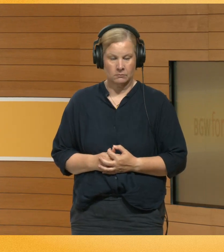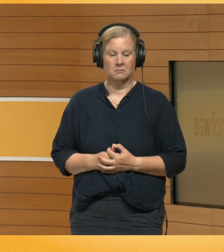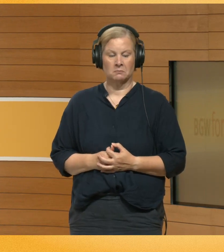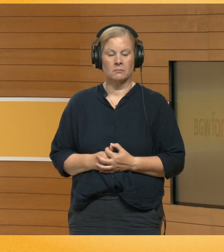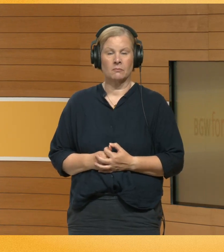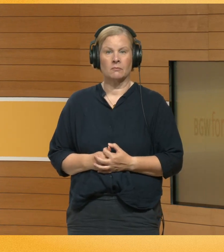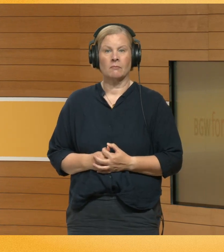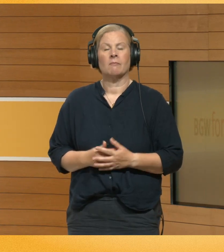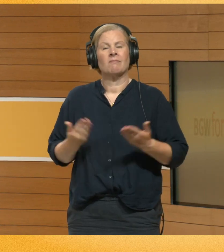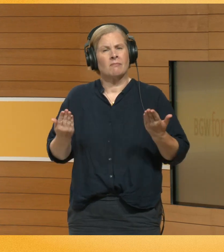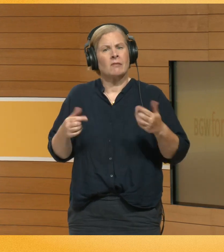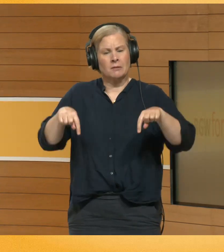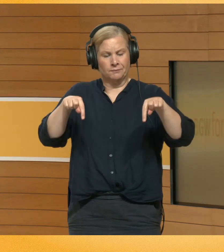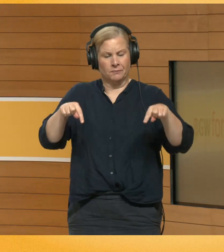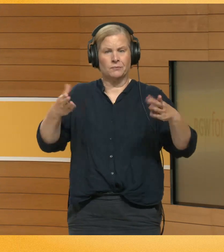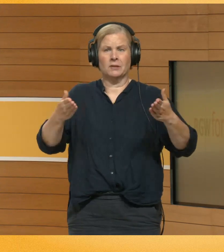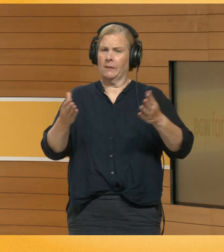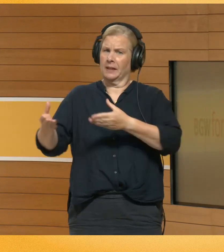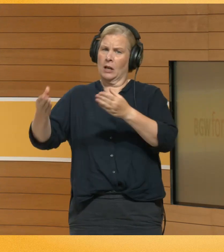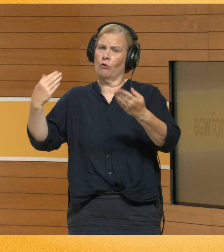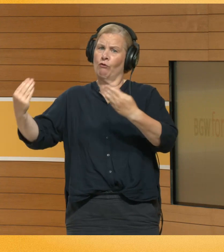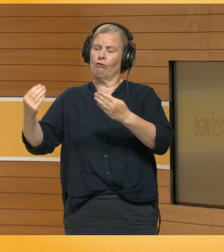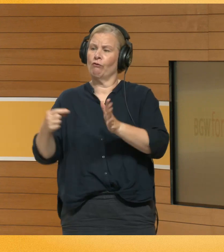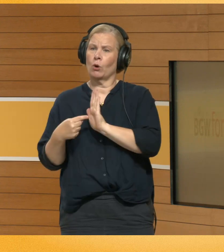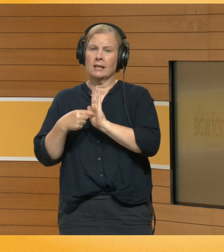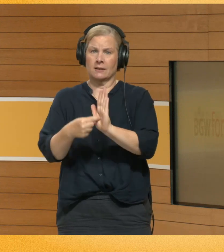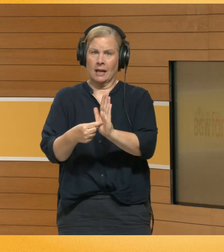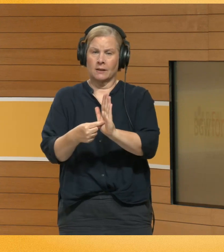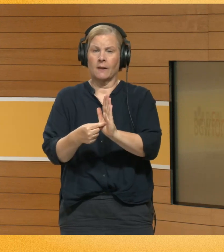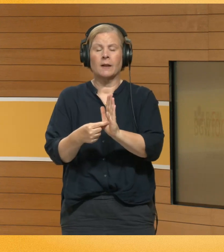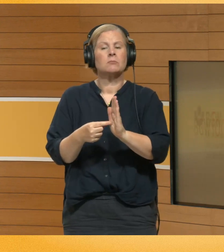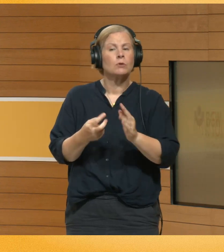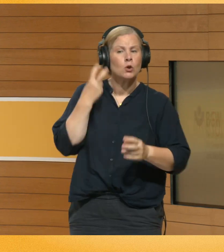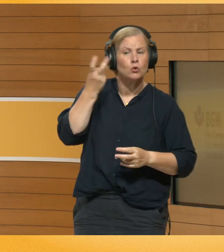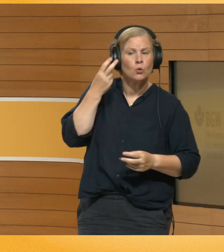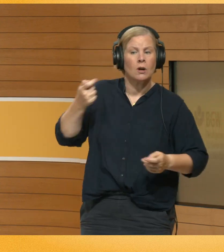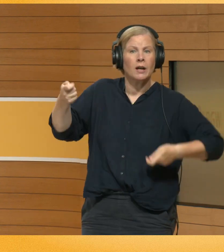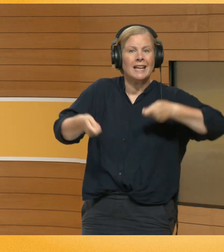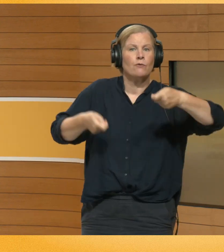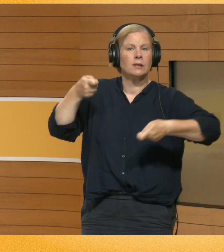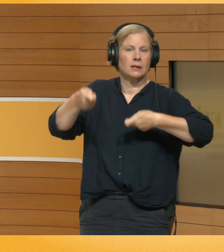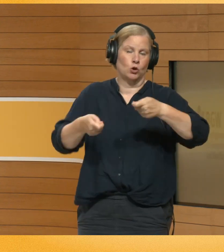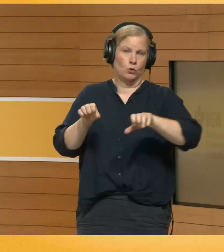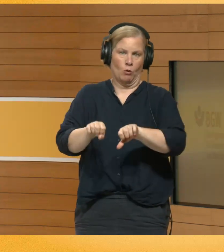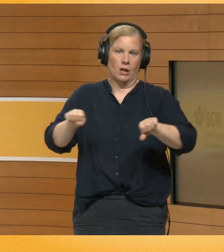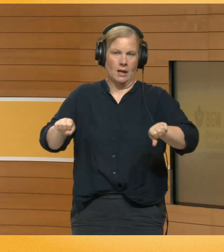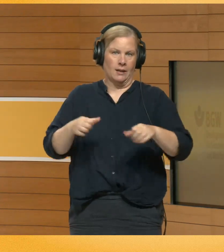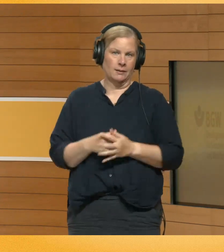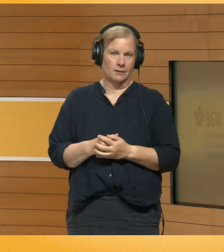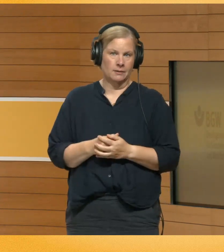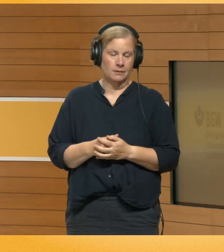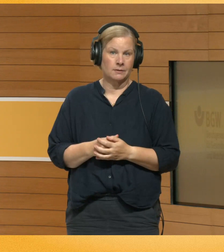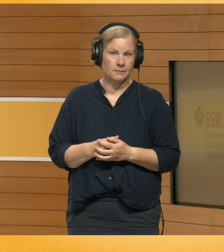and looking at what is the investment opportunity here. So, and how do you bring capital partners, investors to the